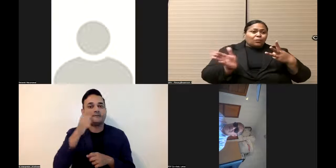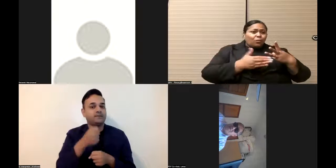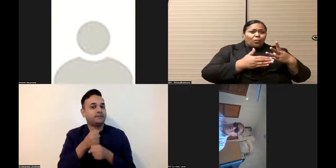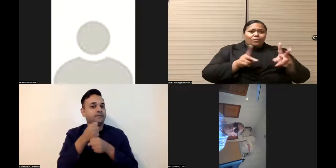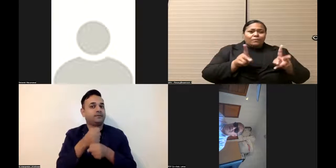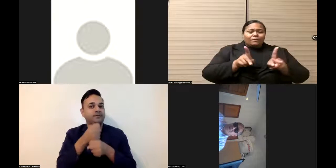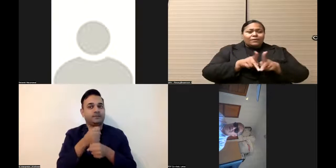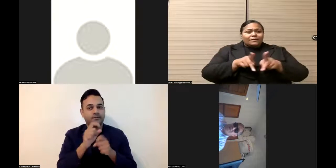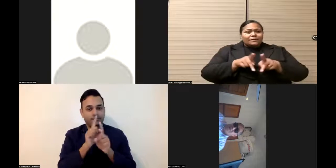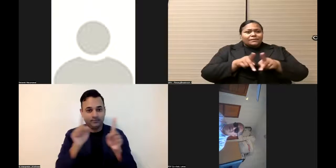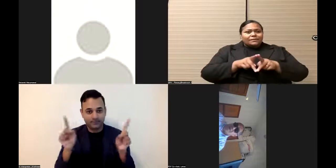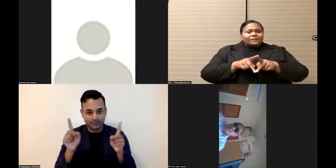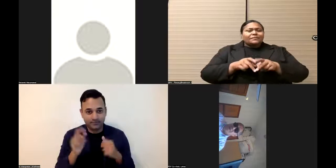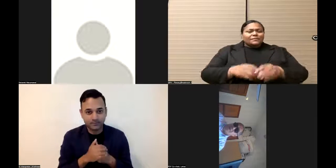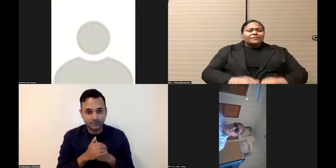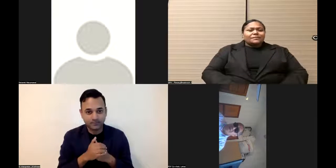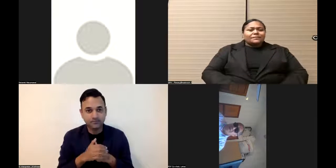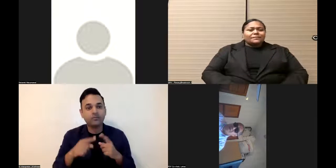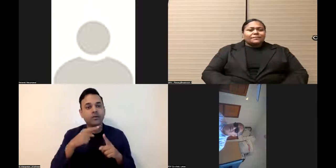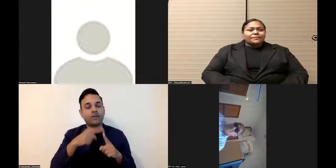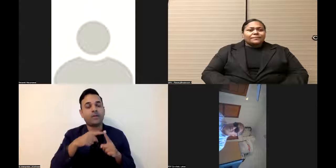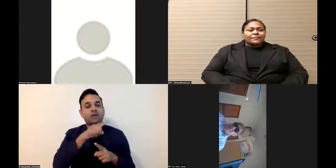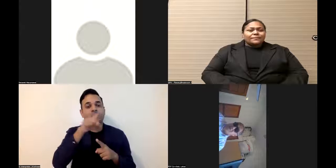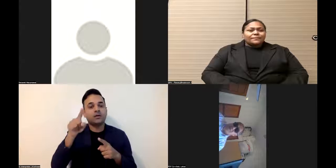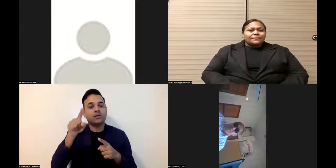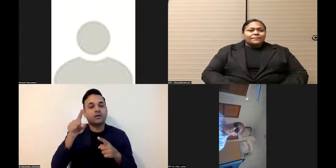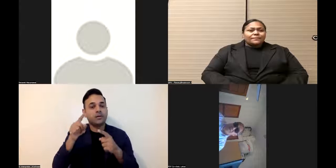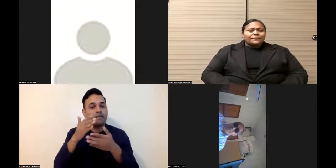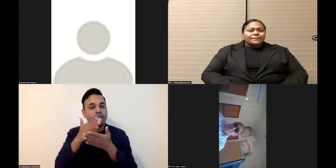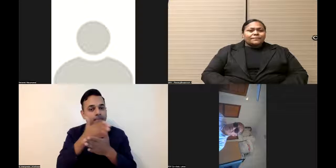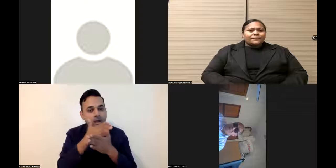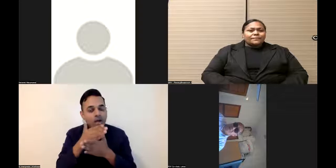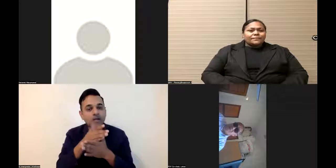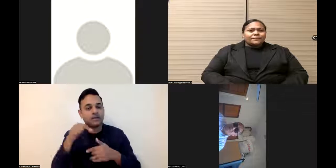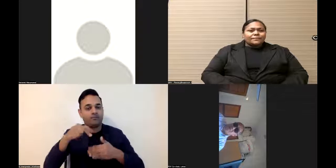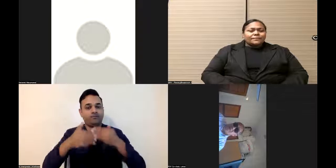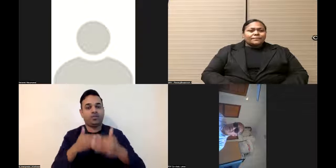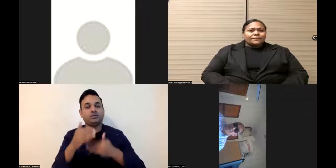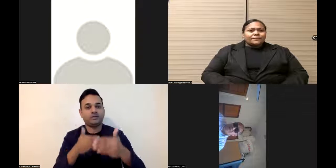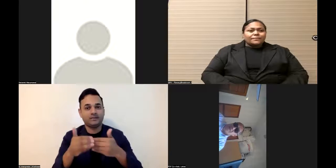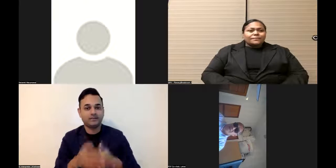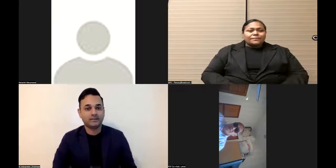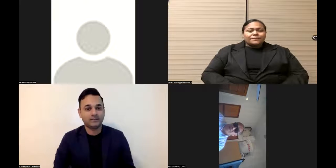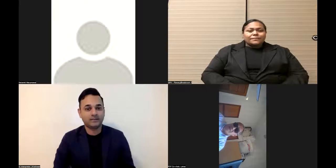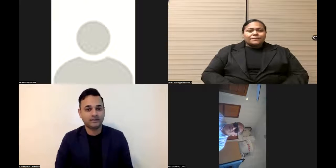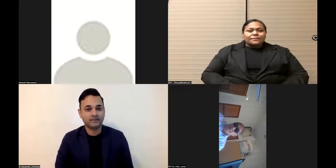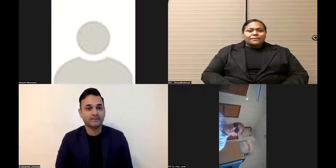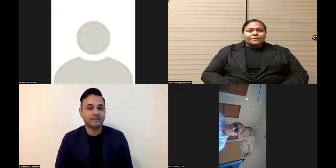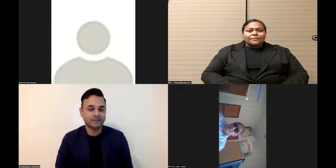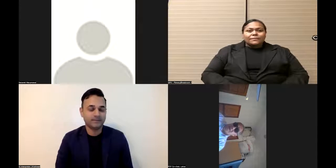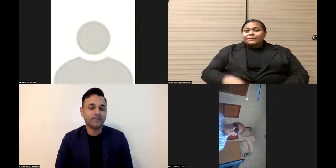I need to acknowledge and make an observation as part of the closing